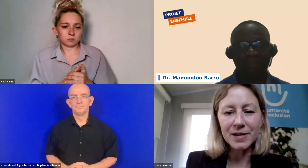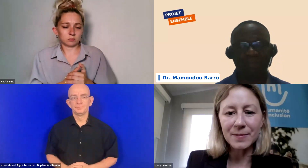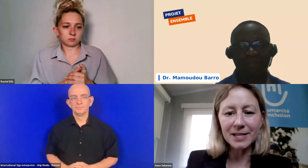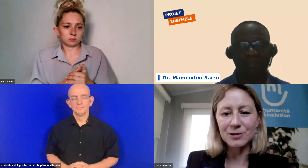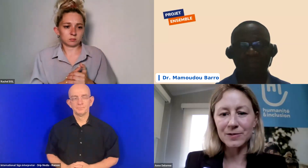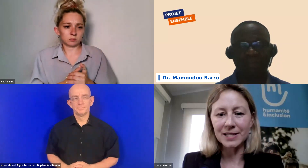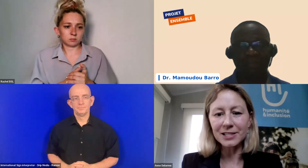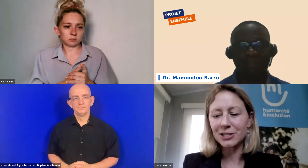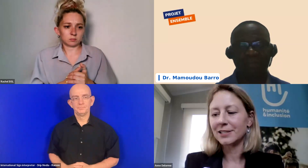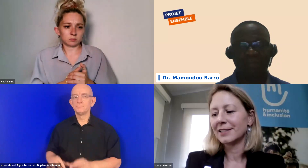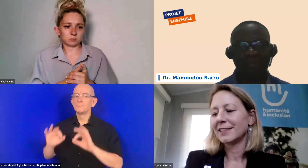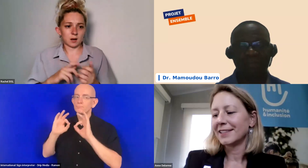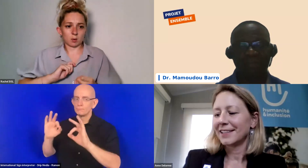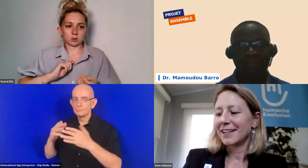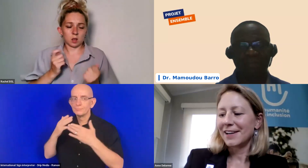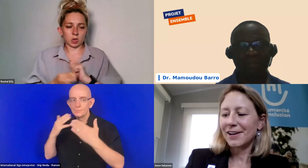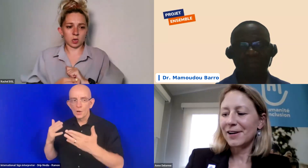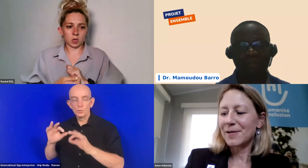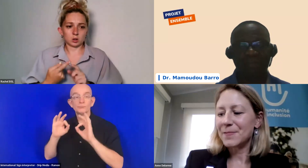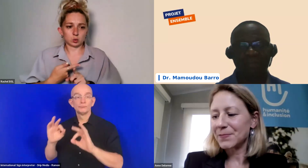I'm going back to English.